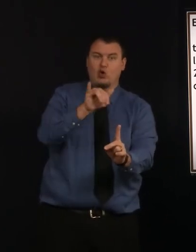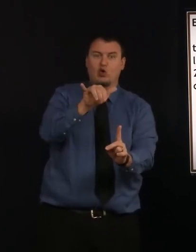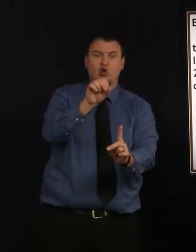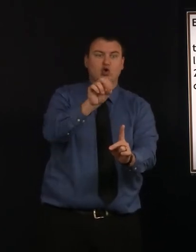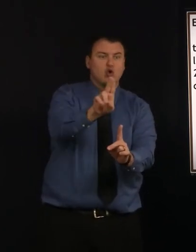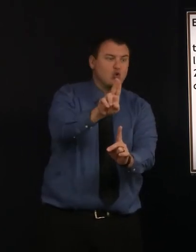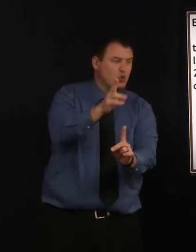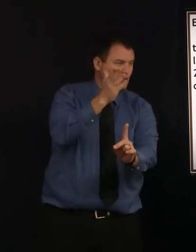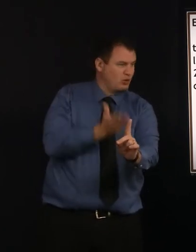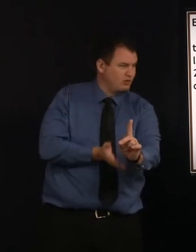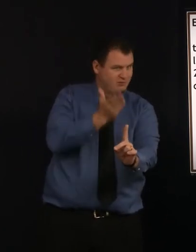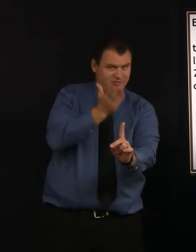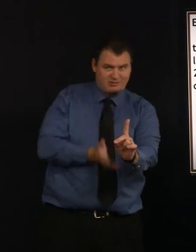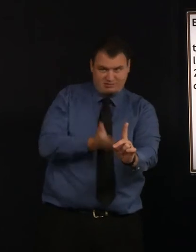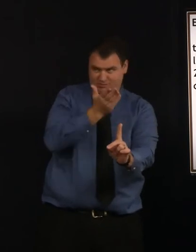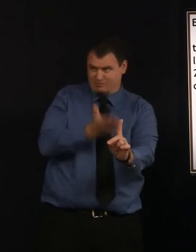who you are,